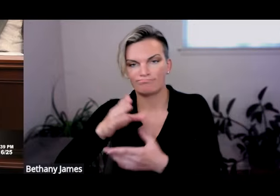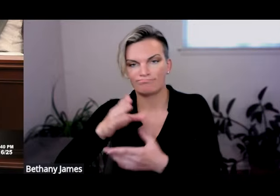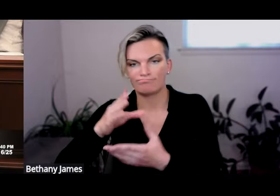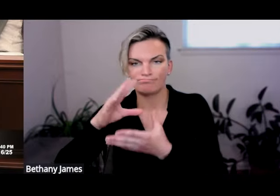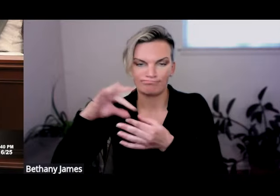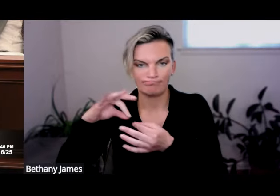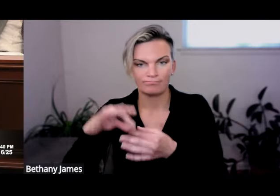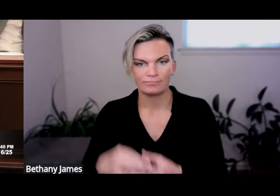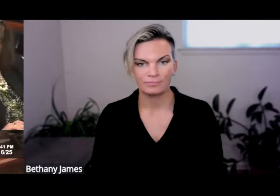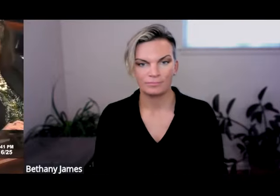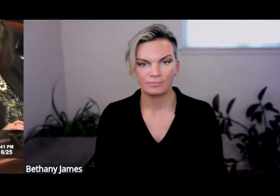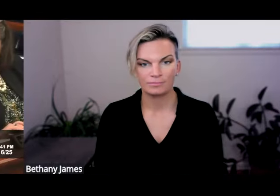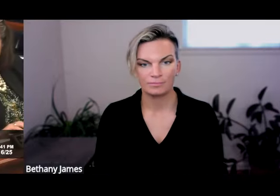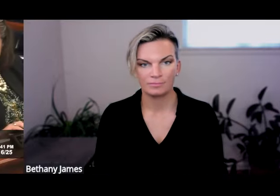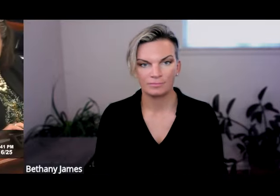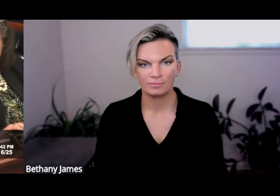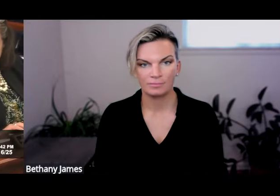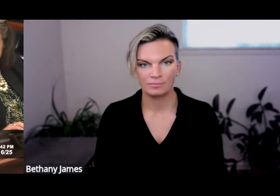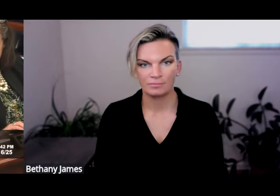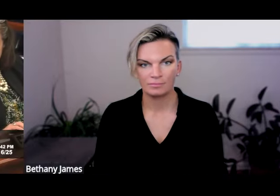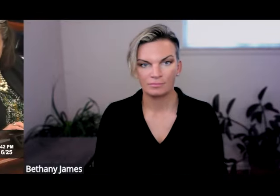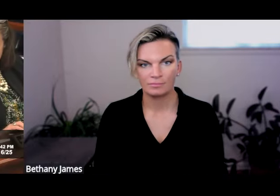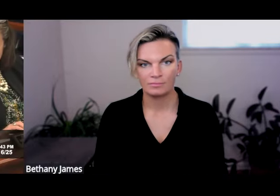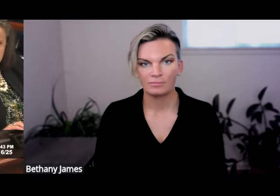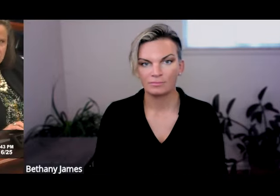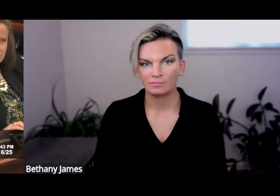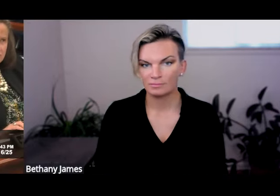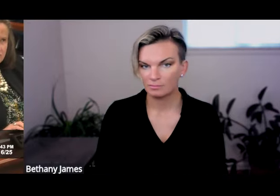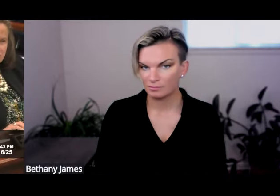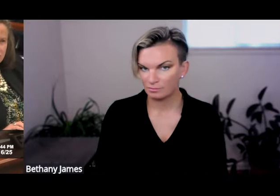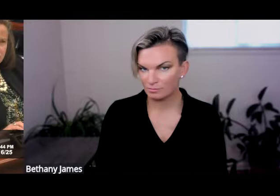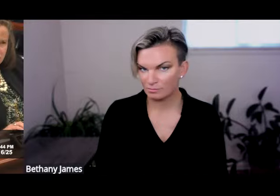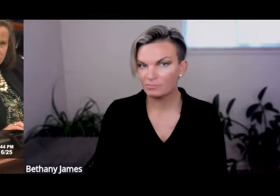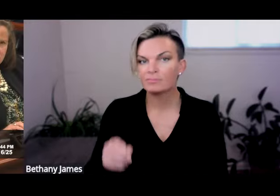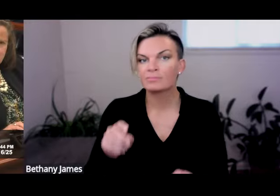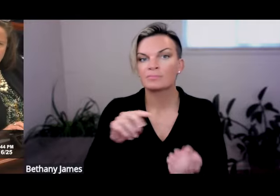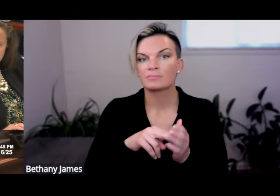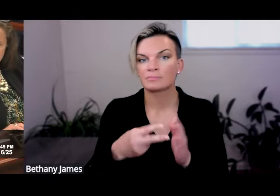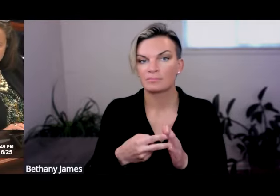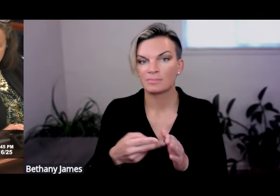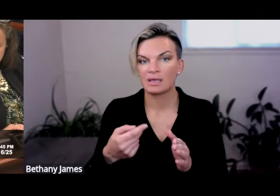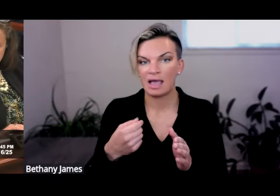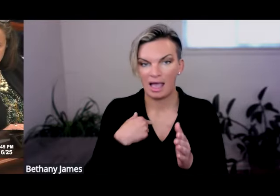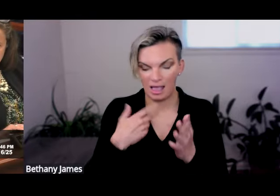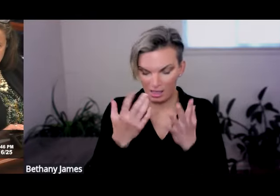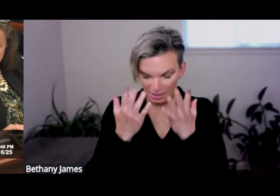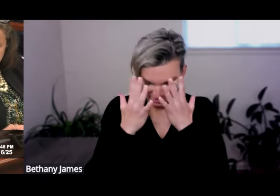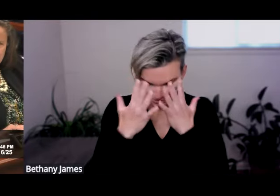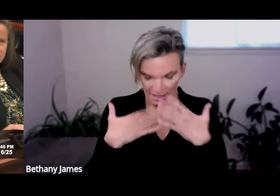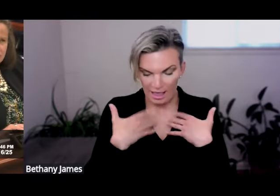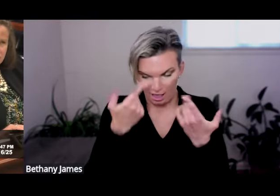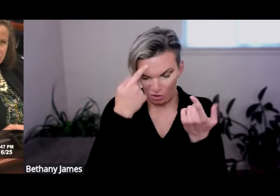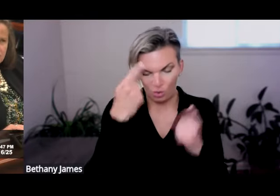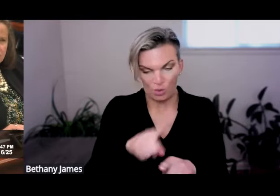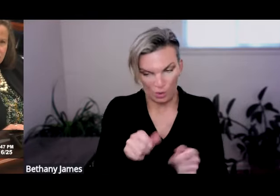But you have to distinguish between people who've satisfied two different requirements. I agree with you